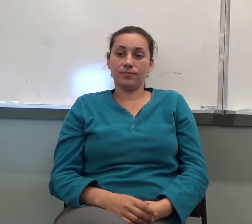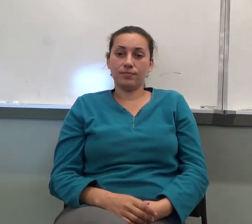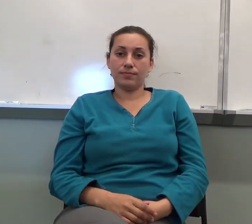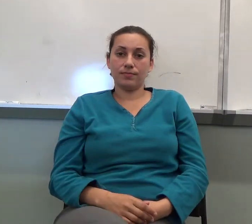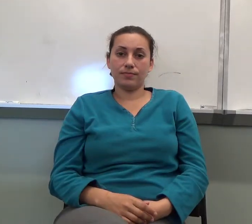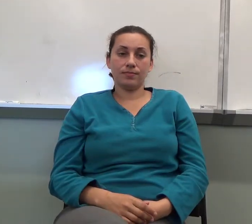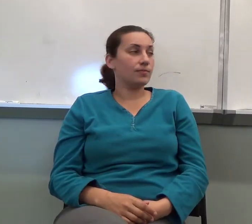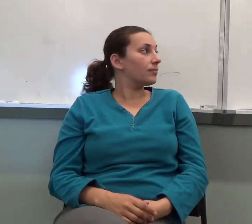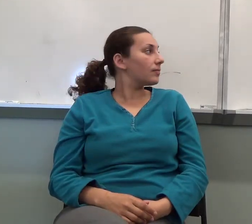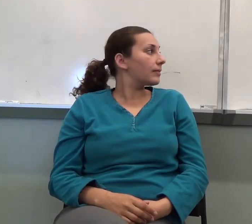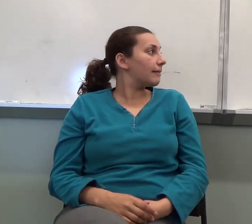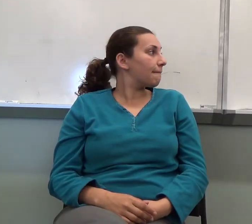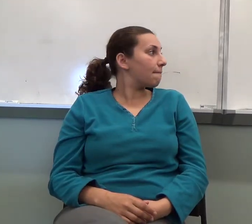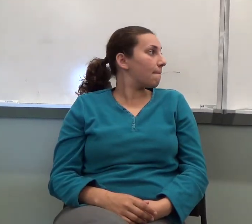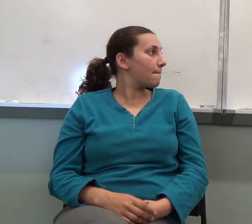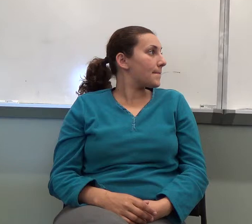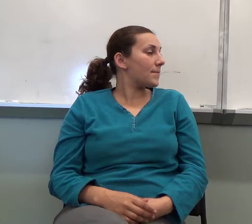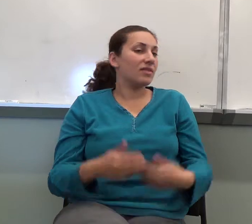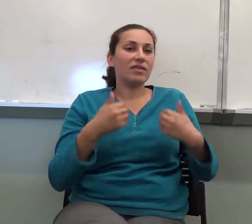it. So they do stuff like this.